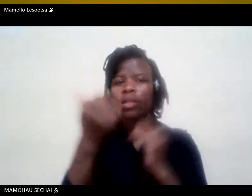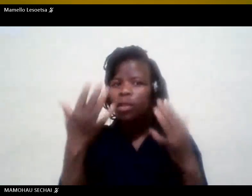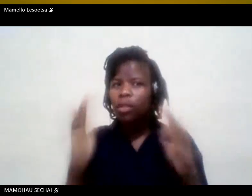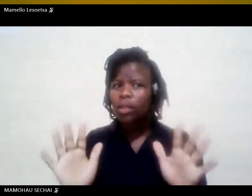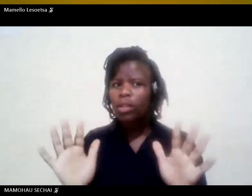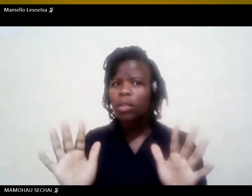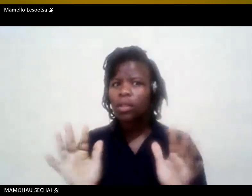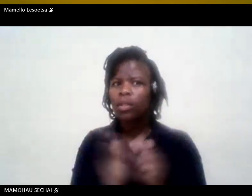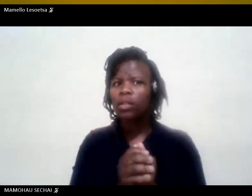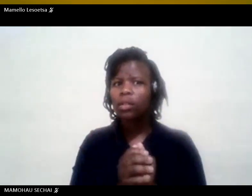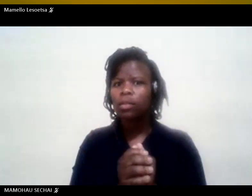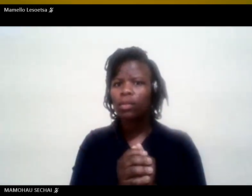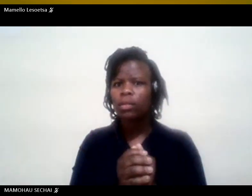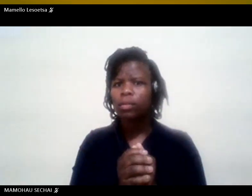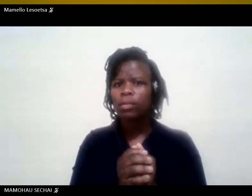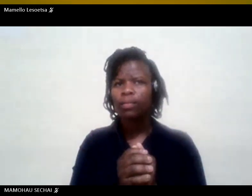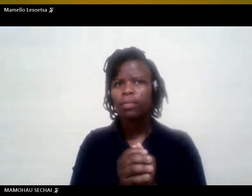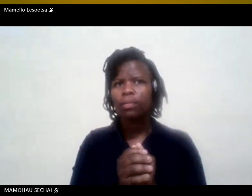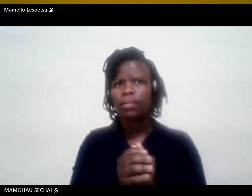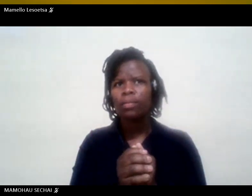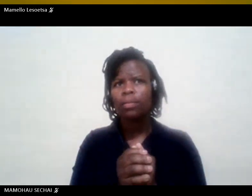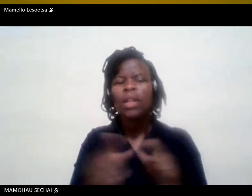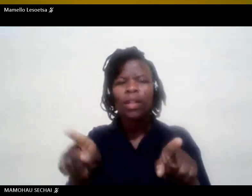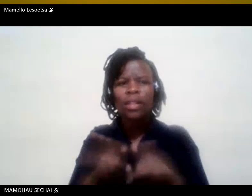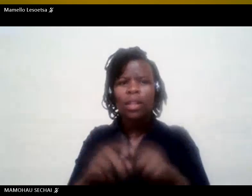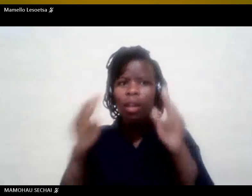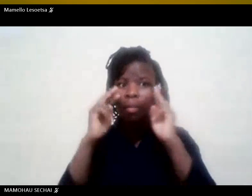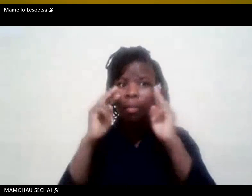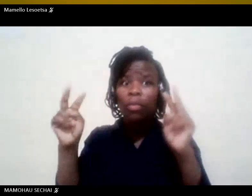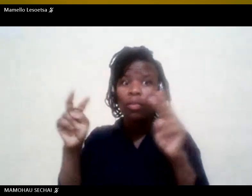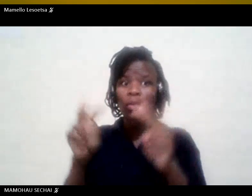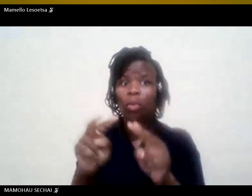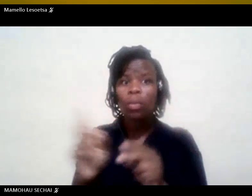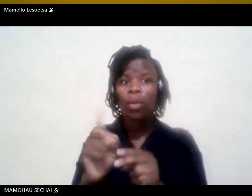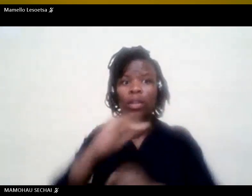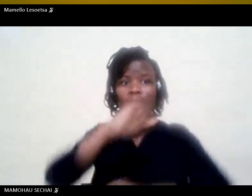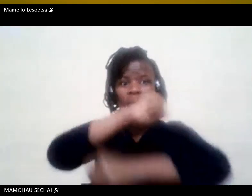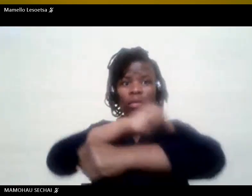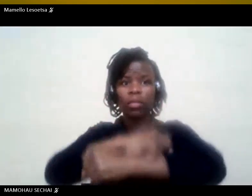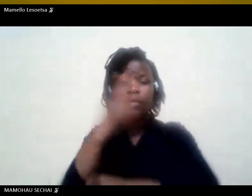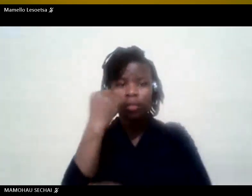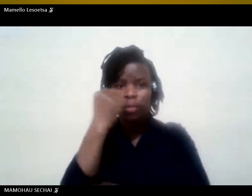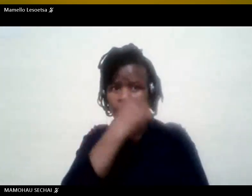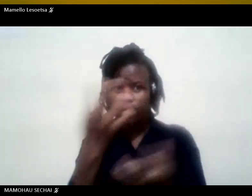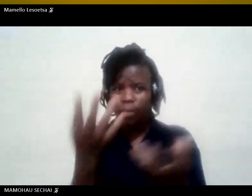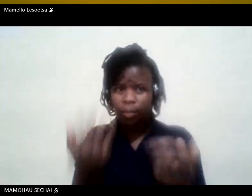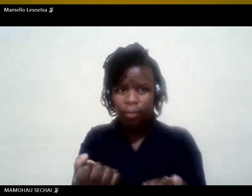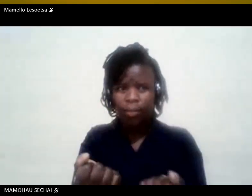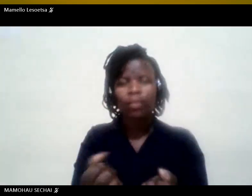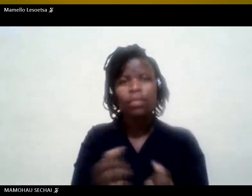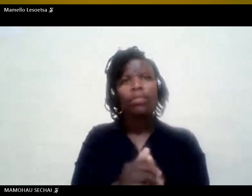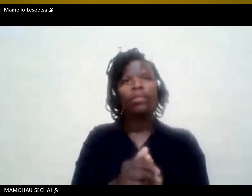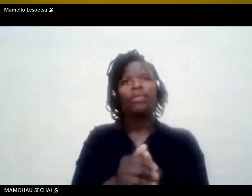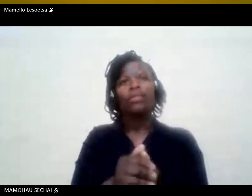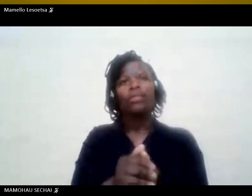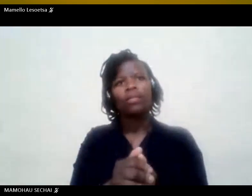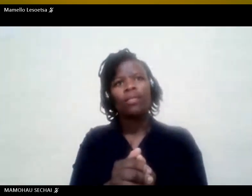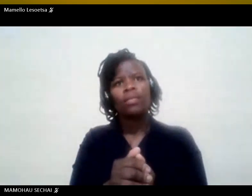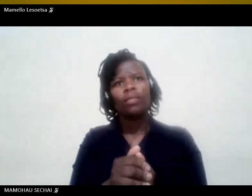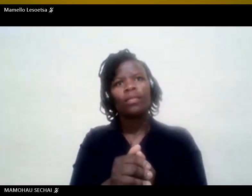dealing with learners with visual impairments. Because firstly, visual impairment is it also, like the other disabilities, it